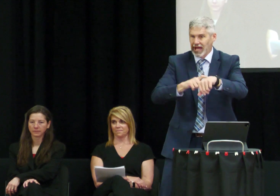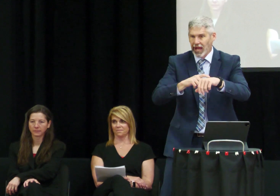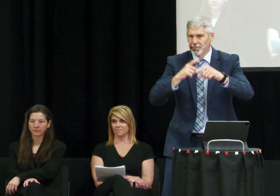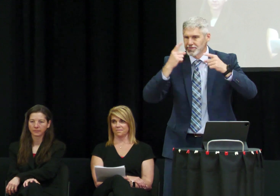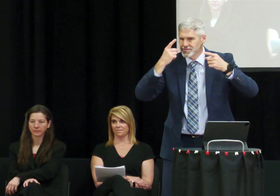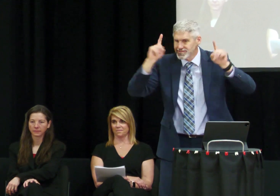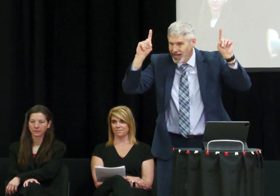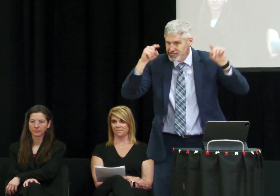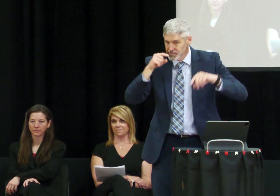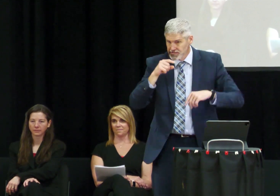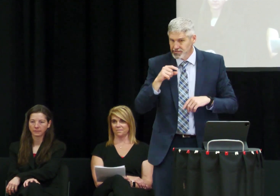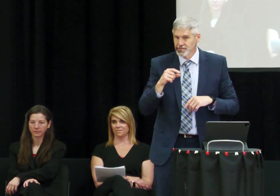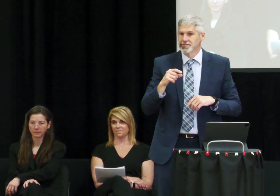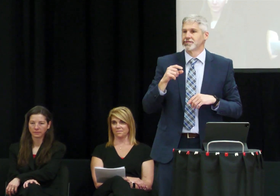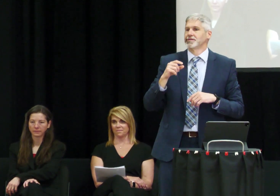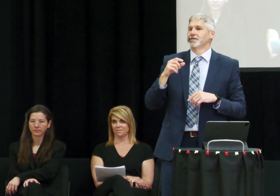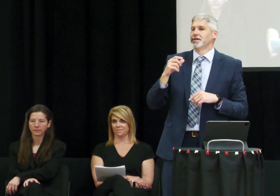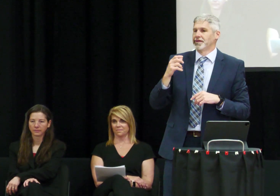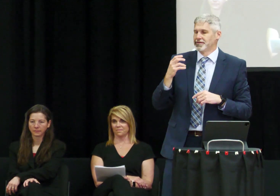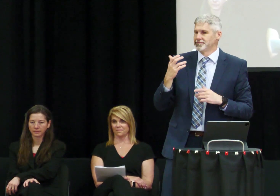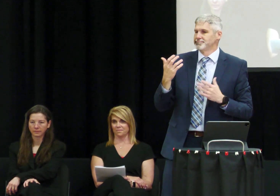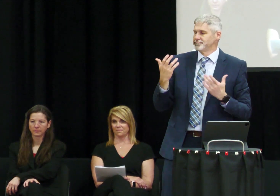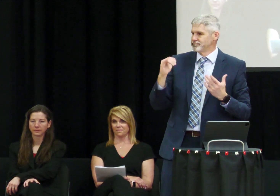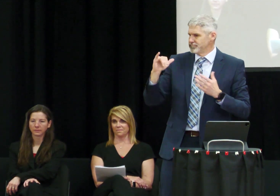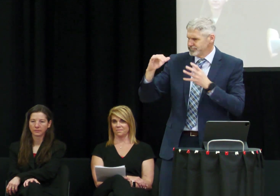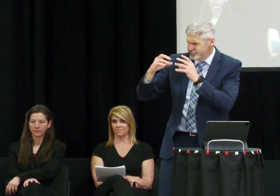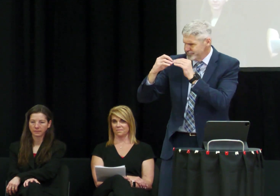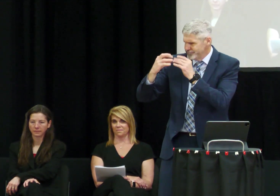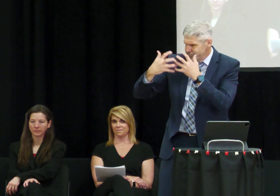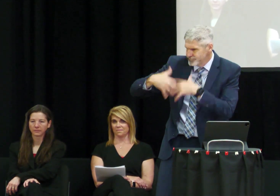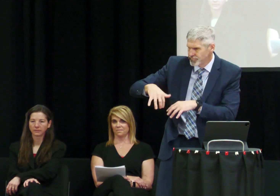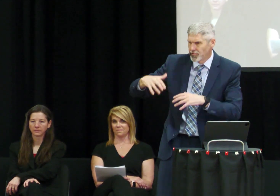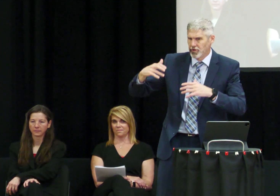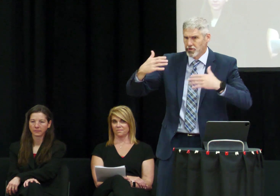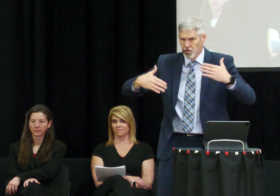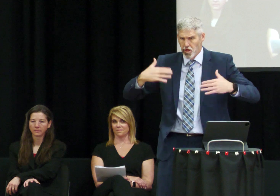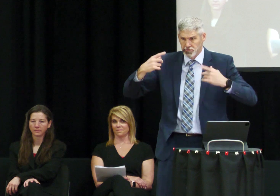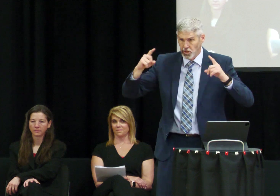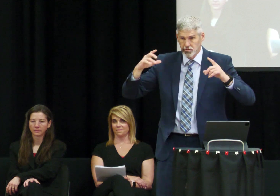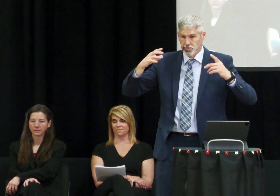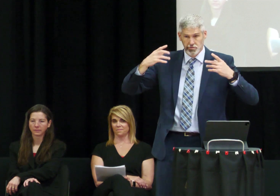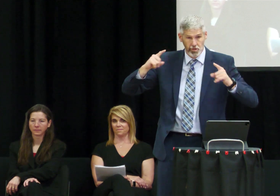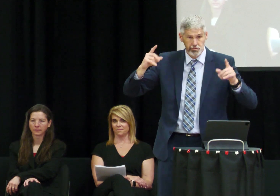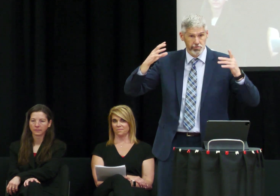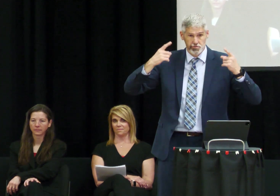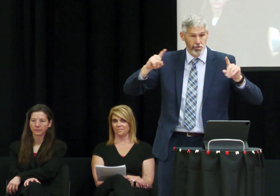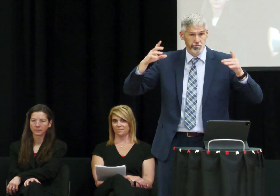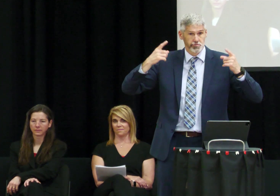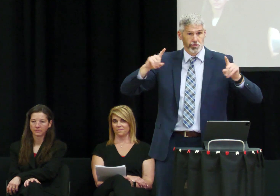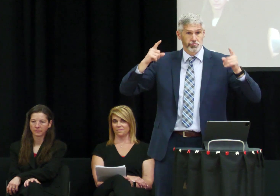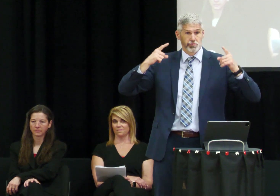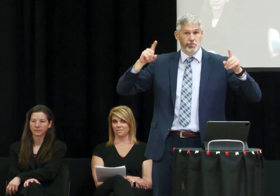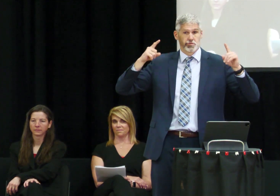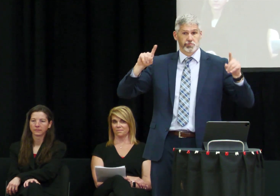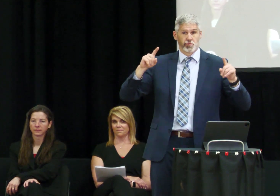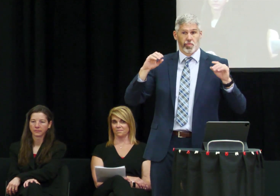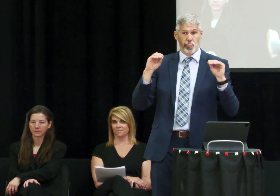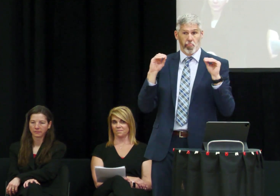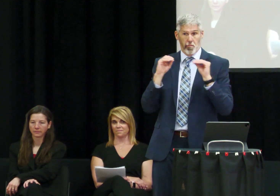I show up to work on time, that contributes to success. I resolve problems with other people. Those little successes